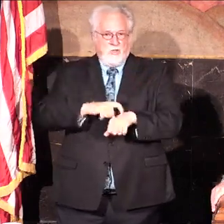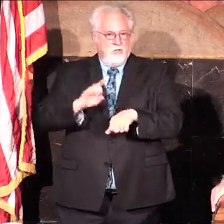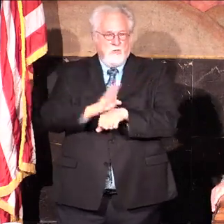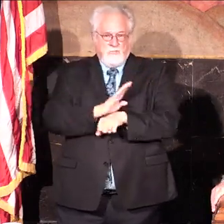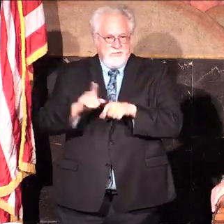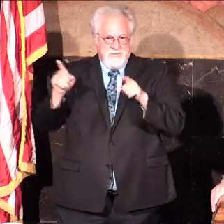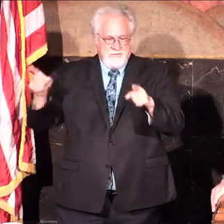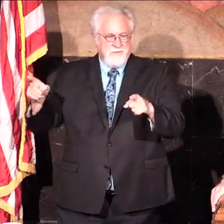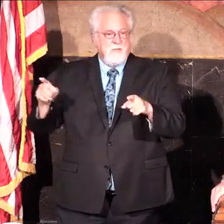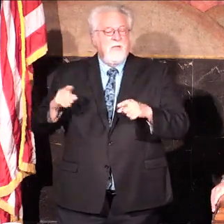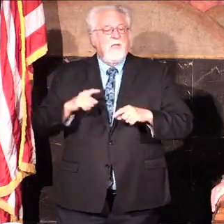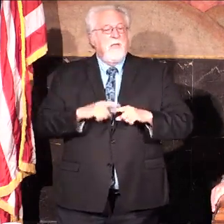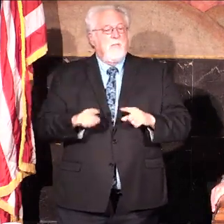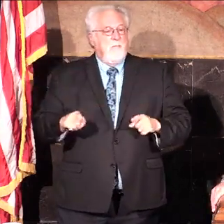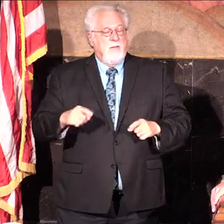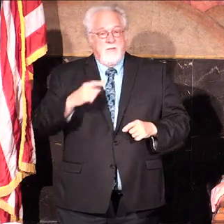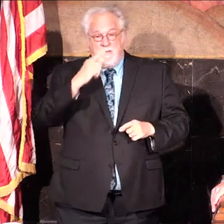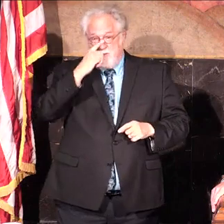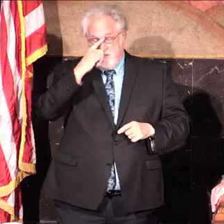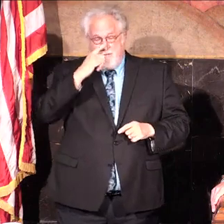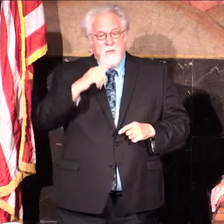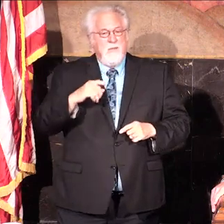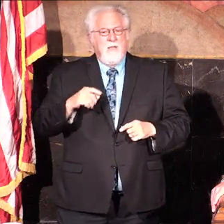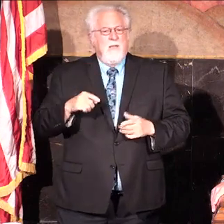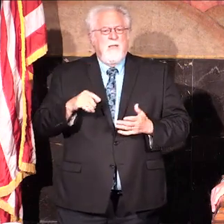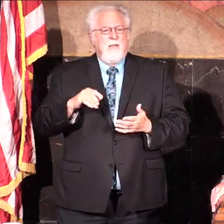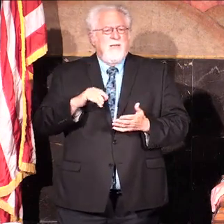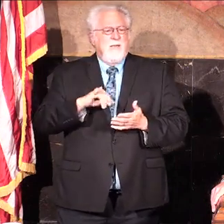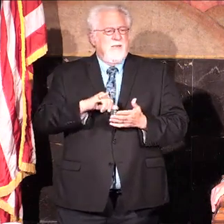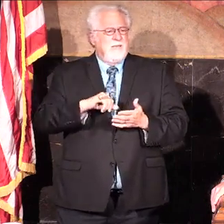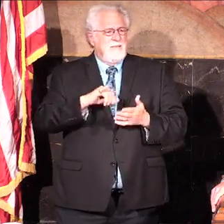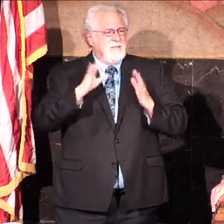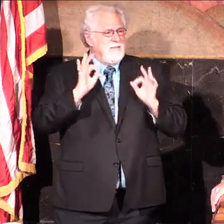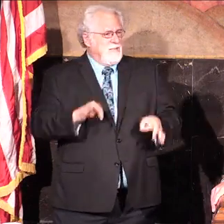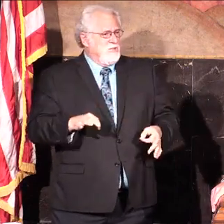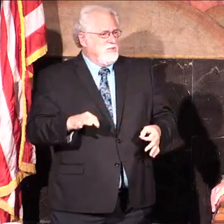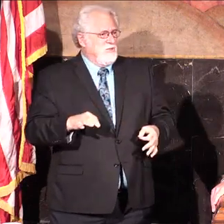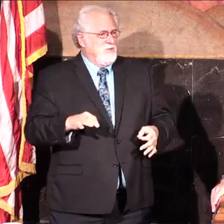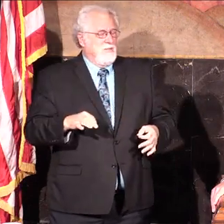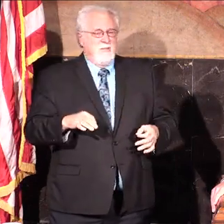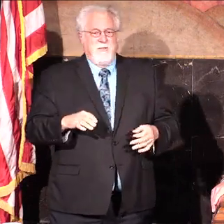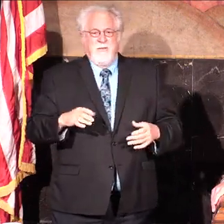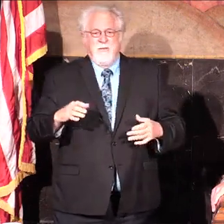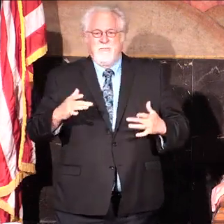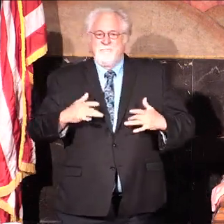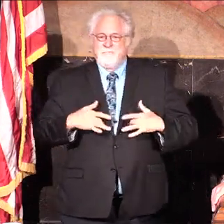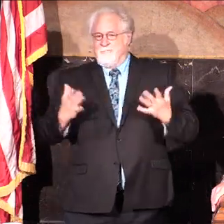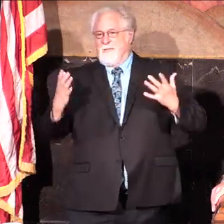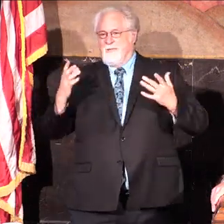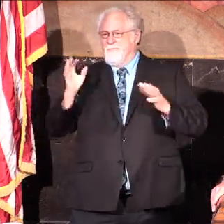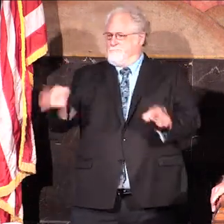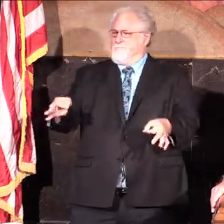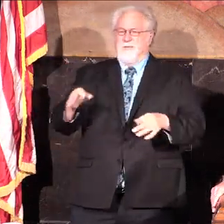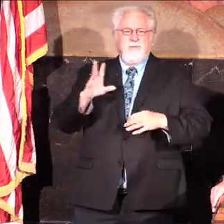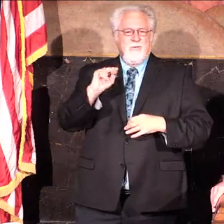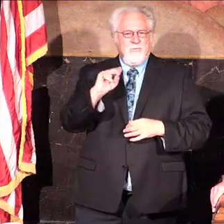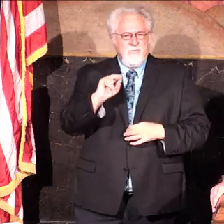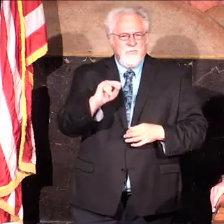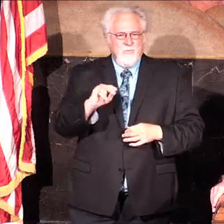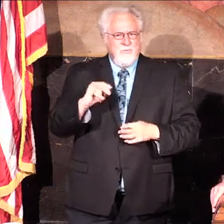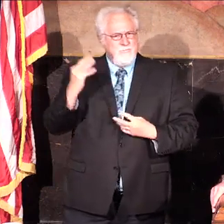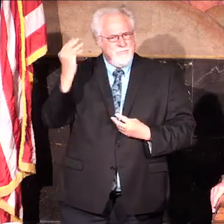consumption. You know, these are not decisions that were made lightly, but at the same